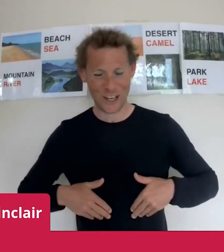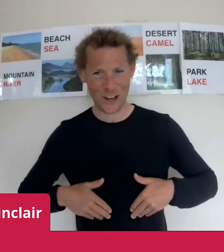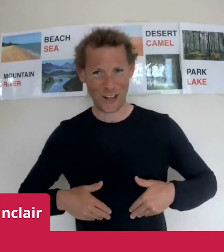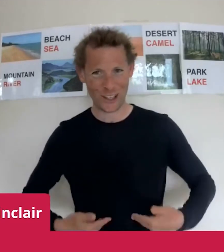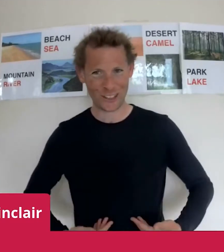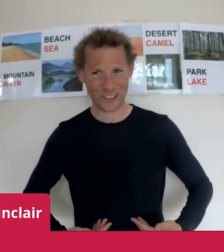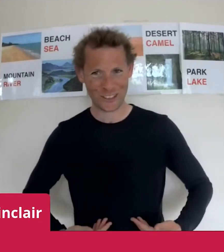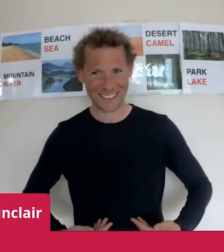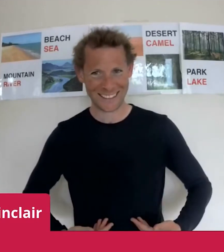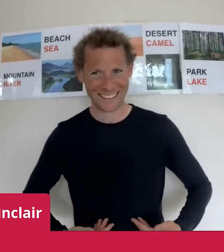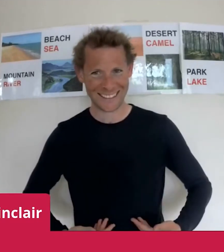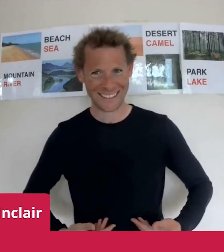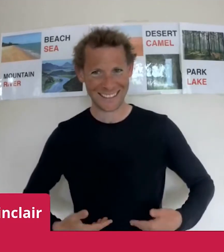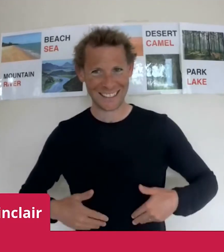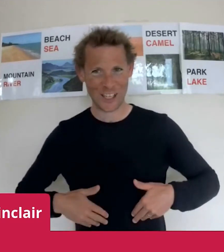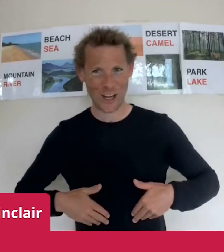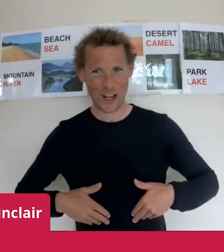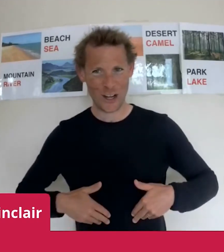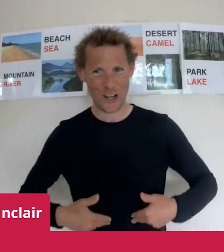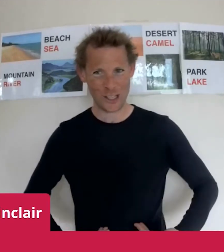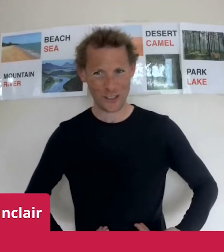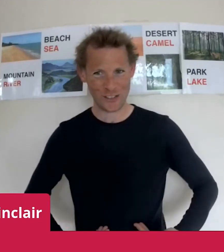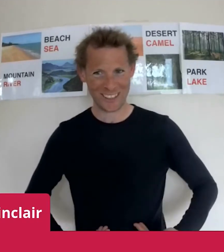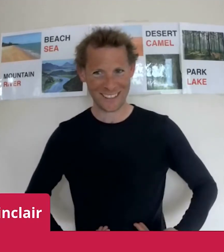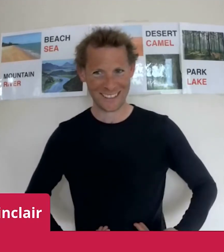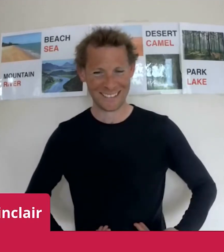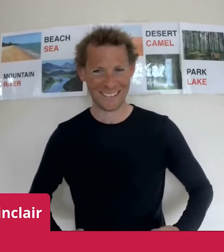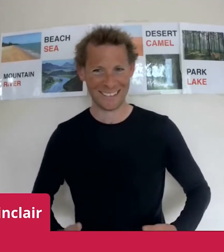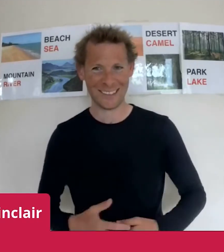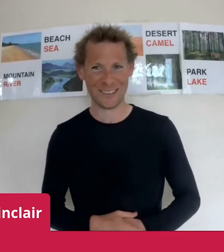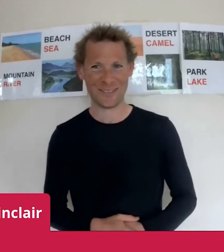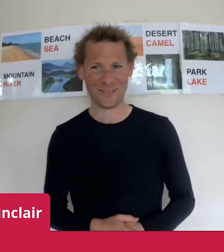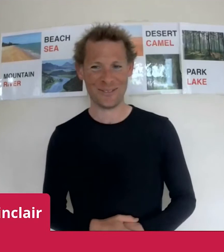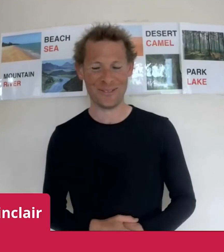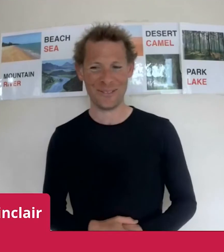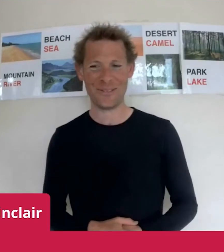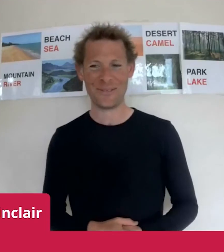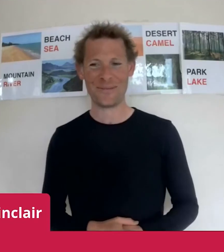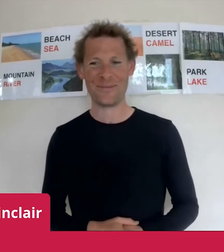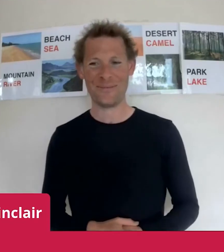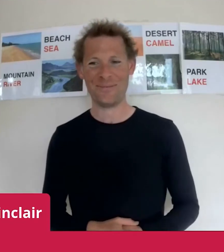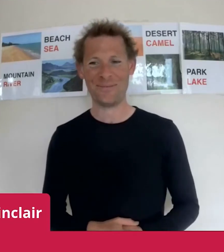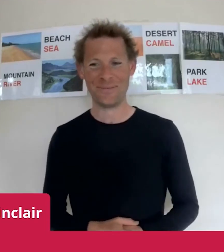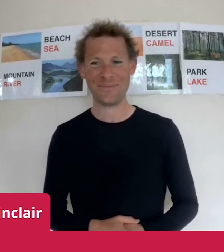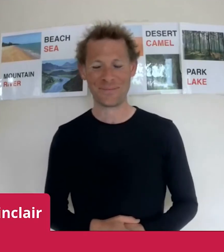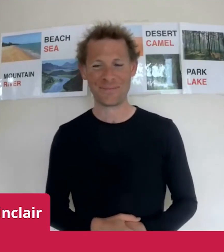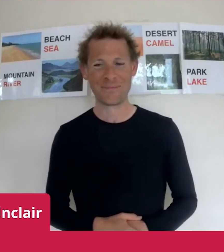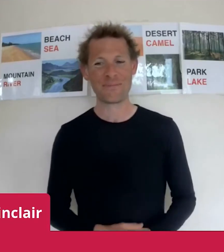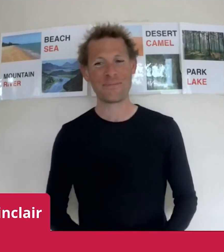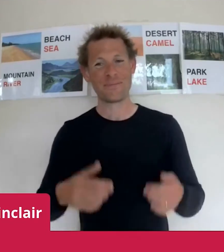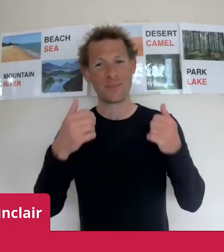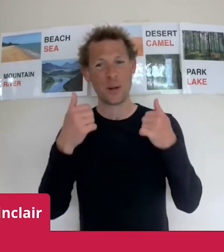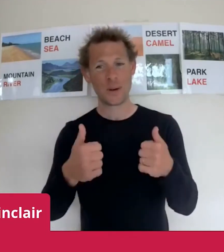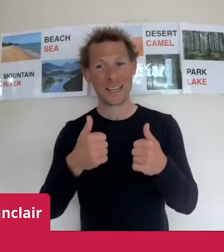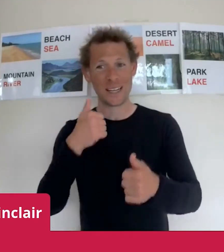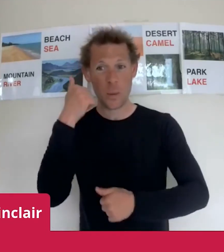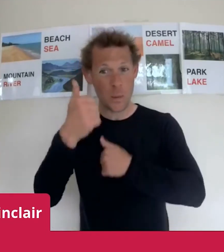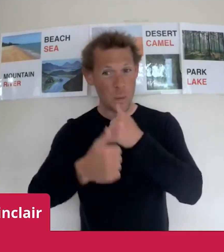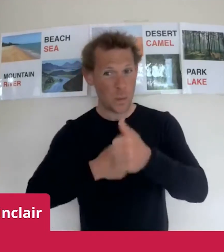This is the sign for hungry, Liz. Yeah. Hungry. Good try.